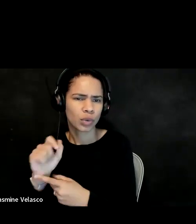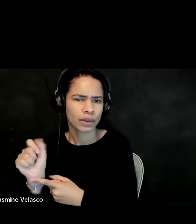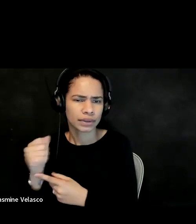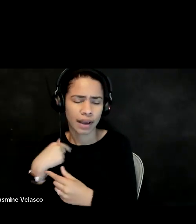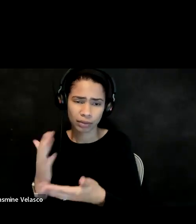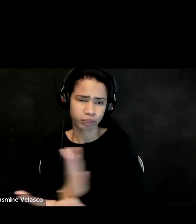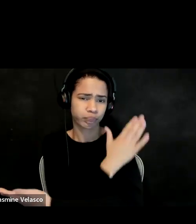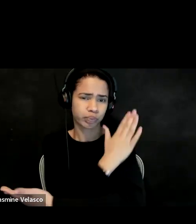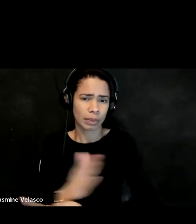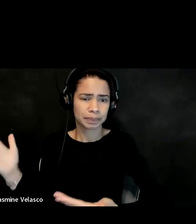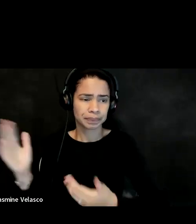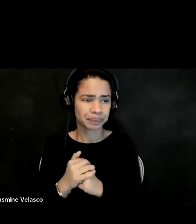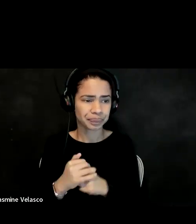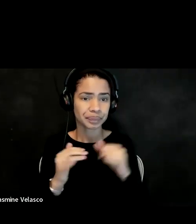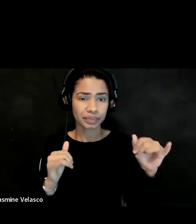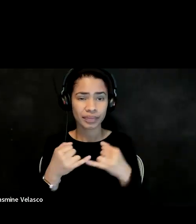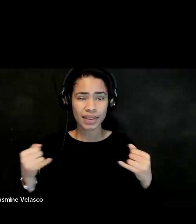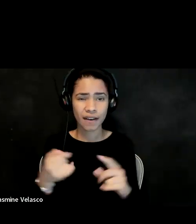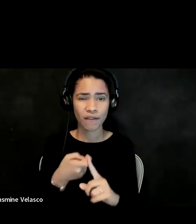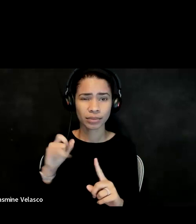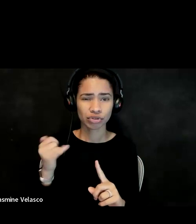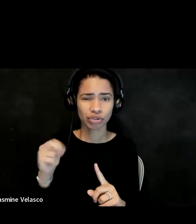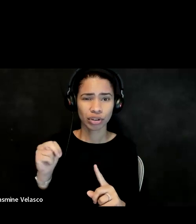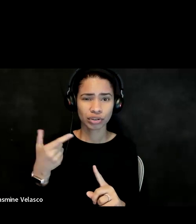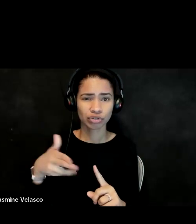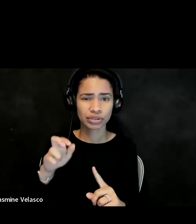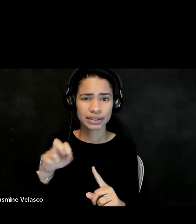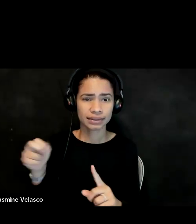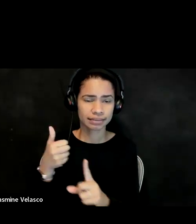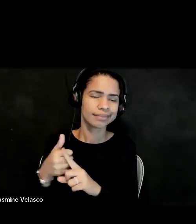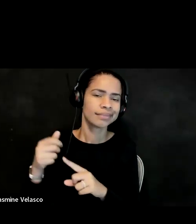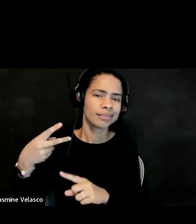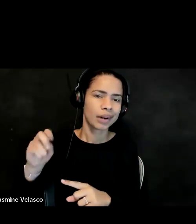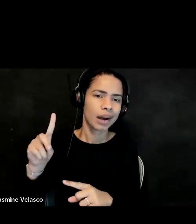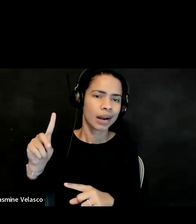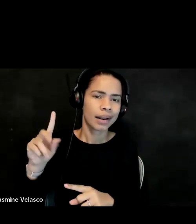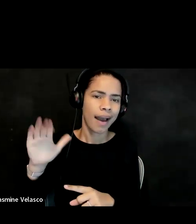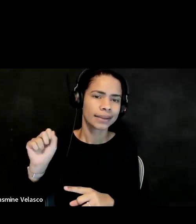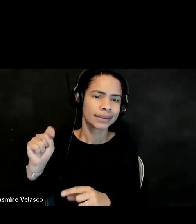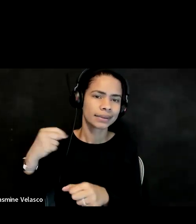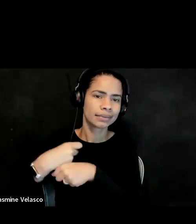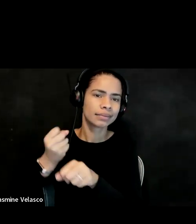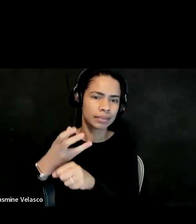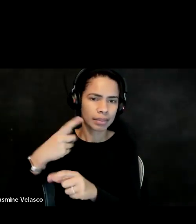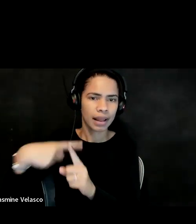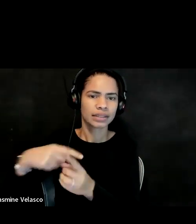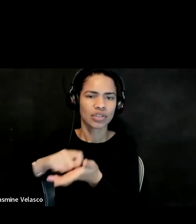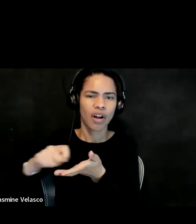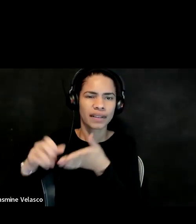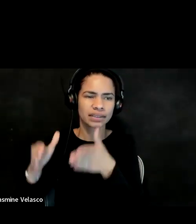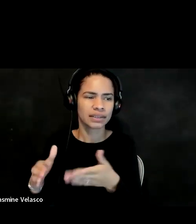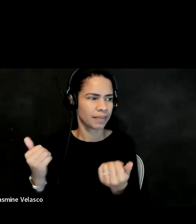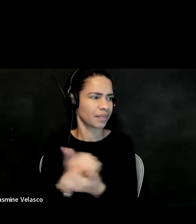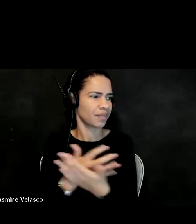often quote this line from John Green, novelist and podcaster. Almost everything that we think of as